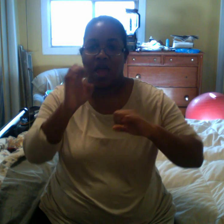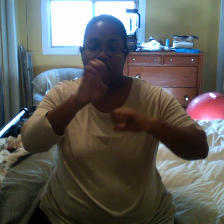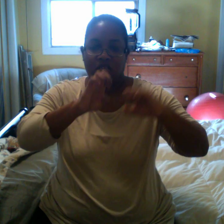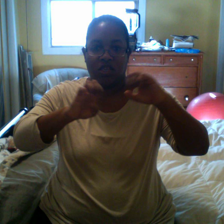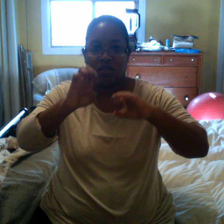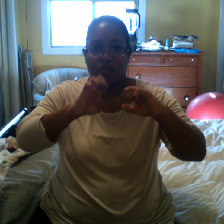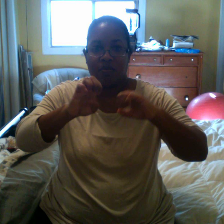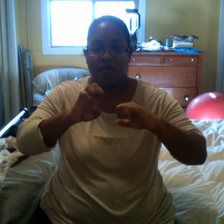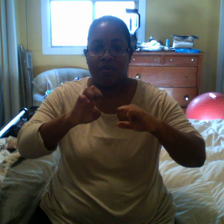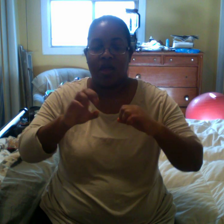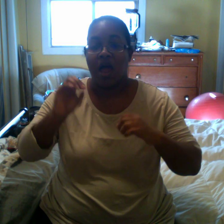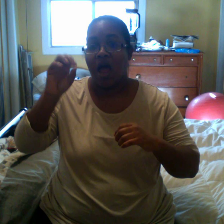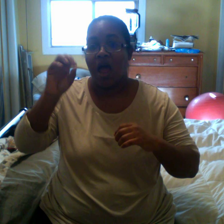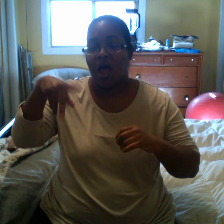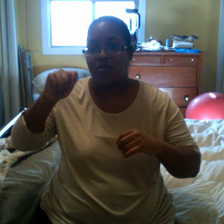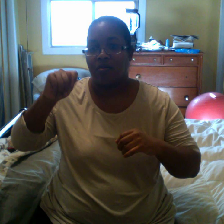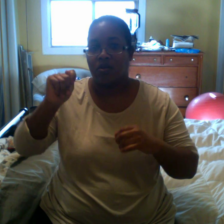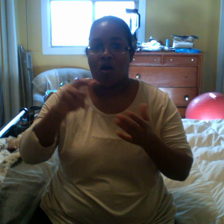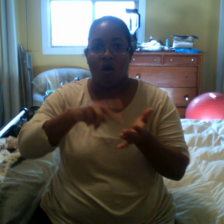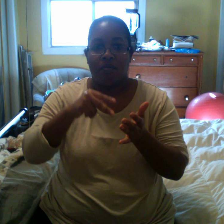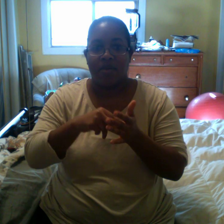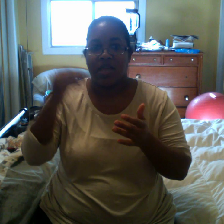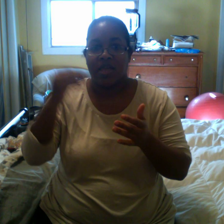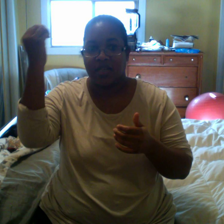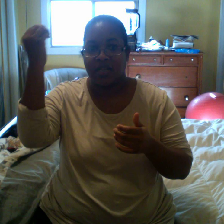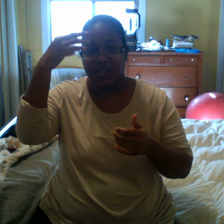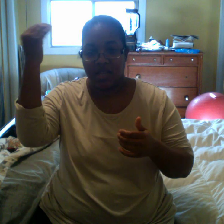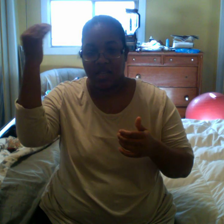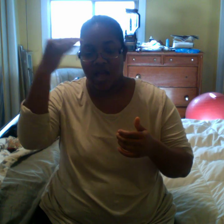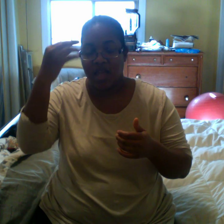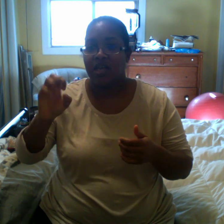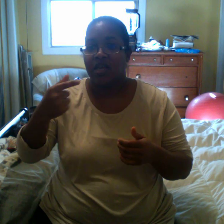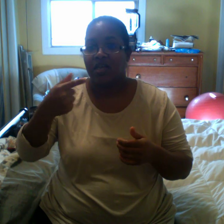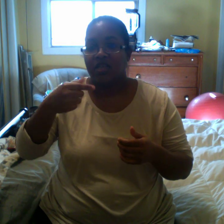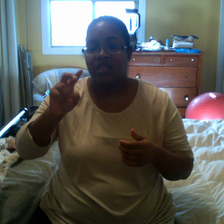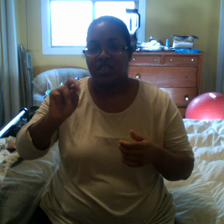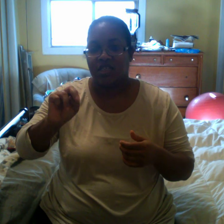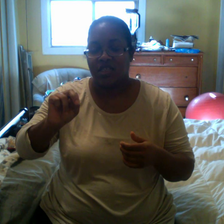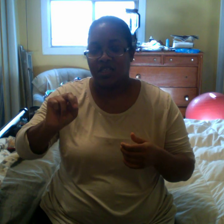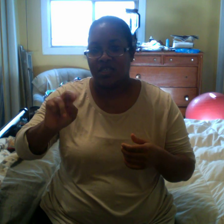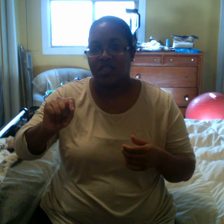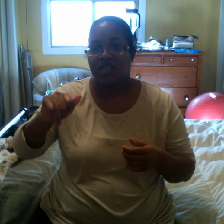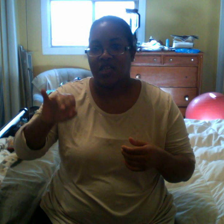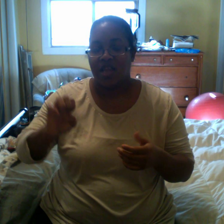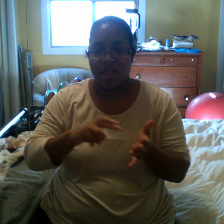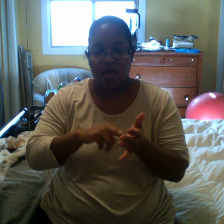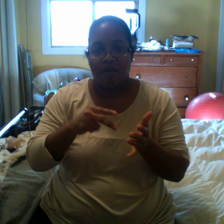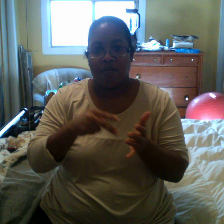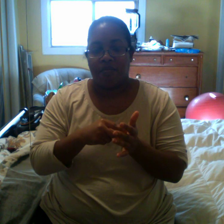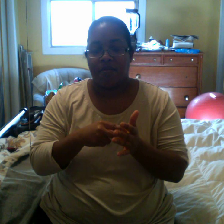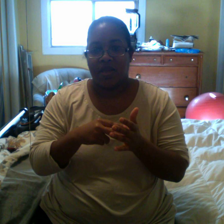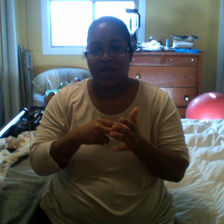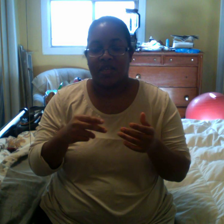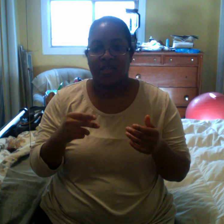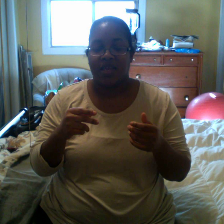case, opto means light, and genetic refers to the fact that these fruit flies have been modified to contain a special gene that makes only certain